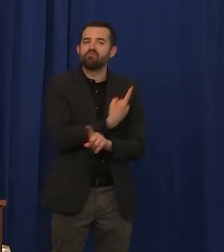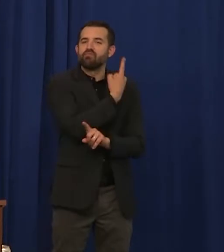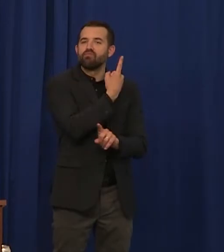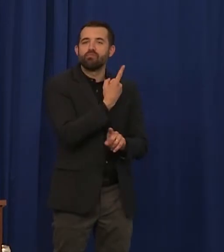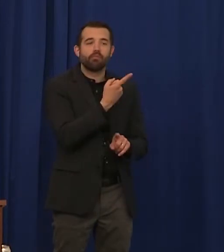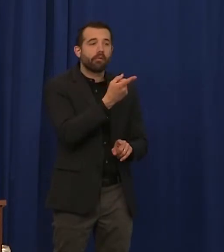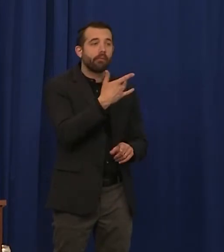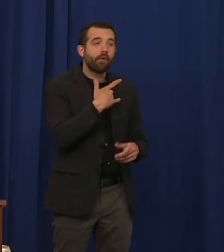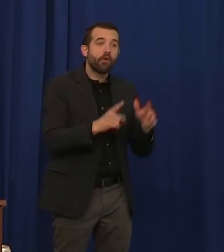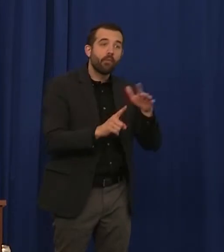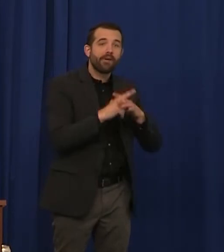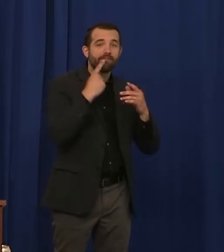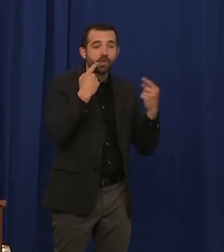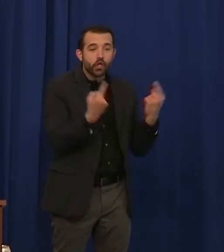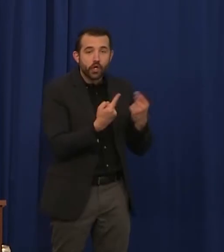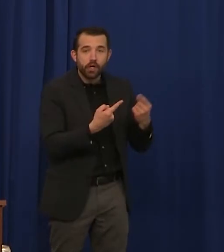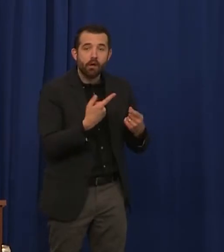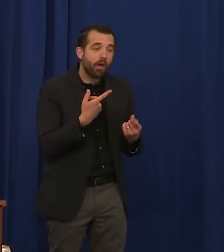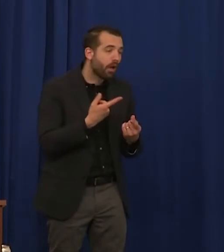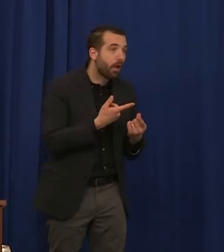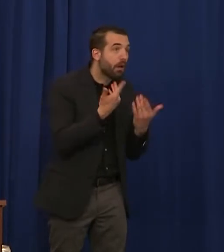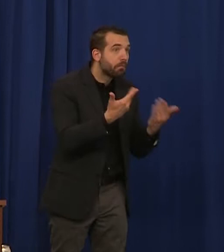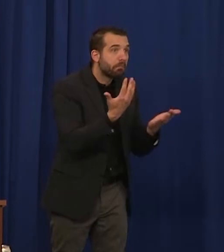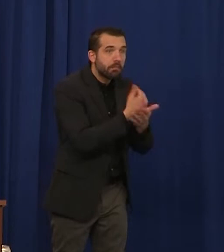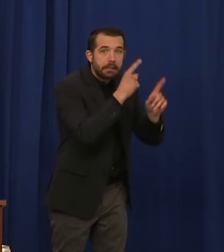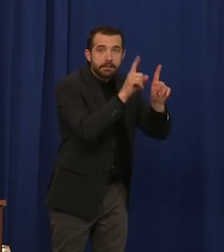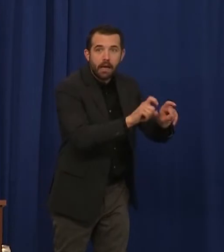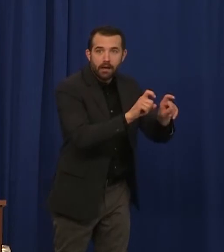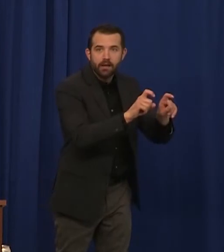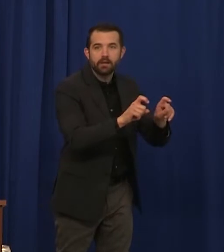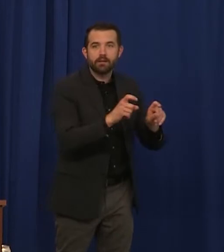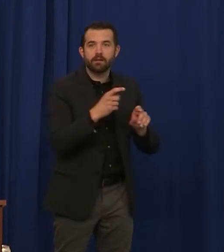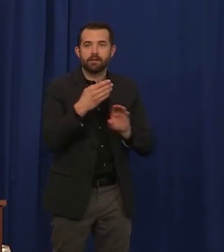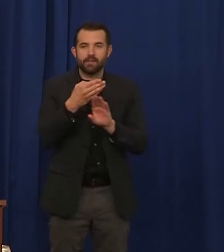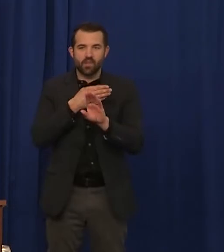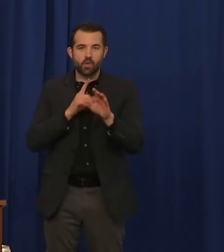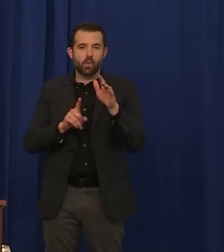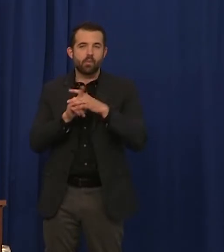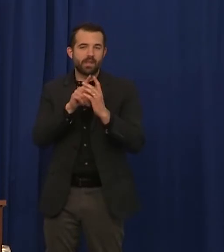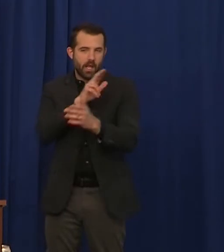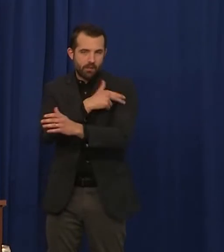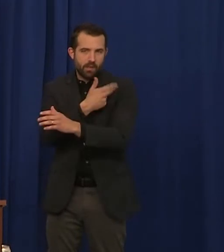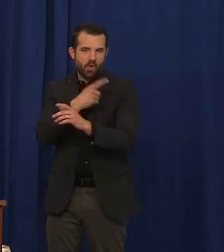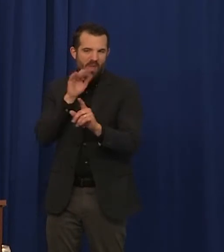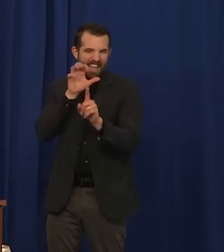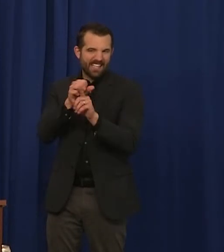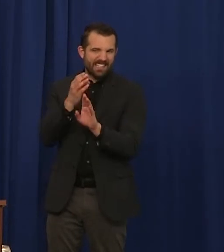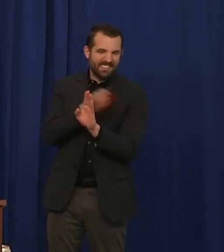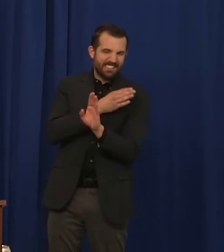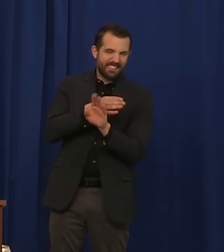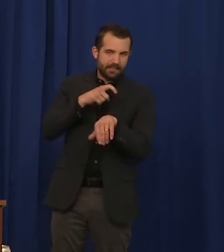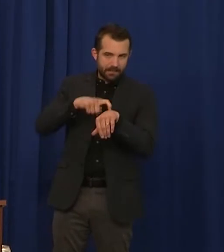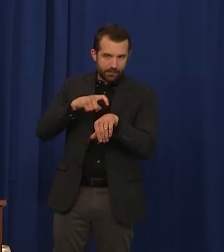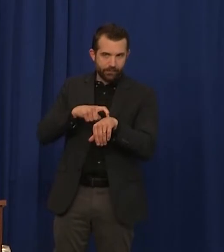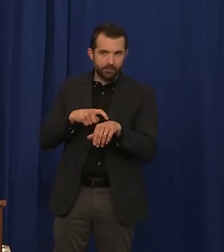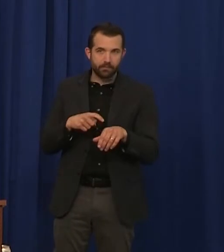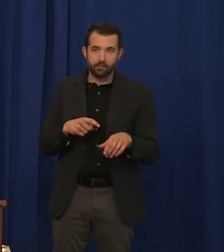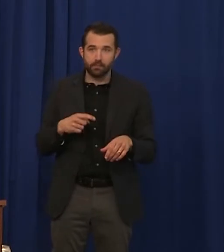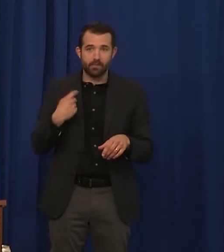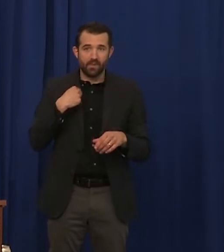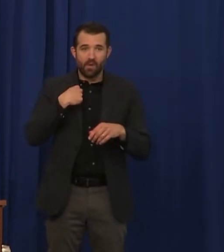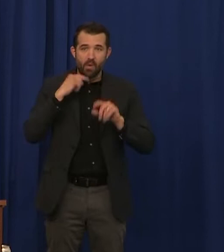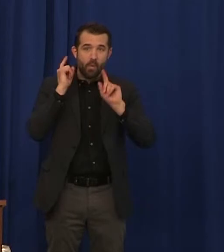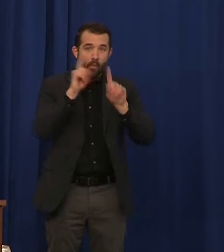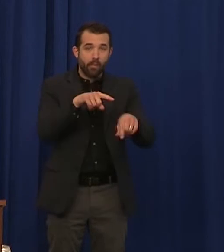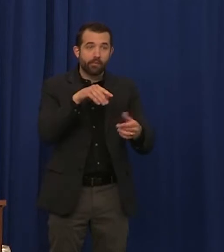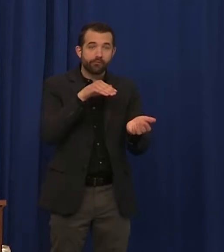ahead of that before people start showing up at the hospital. We'd rather get ahead of it when they're just going to their doctor's offices